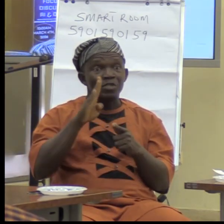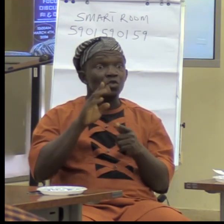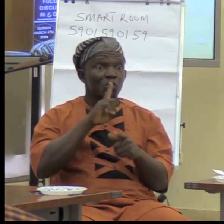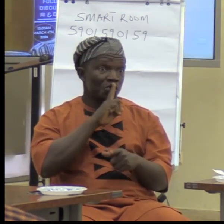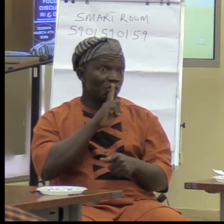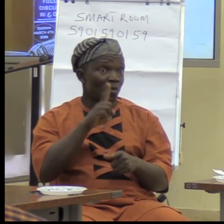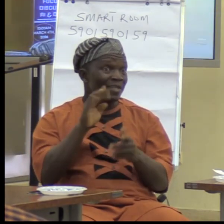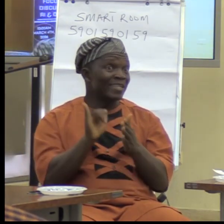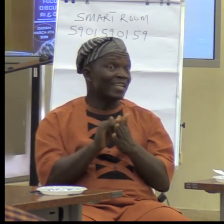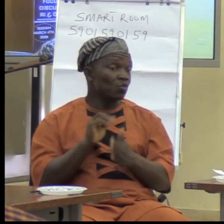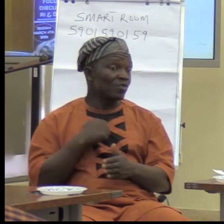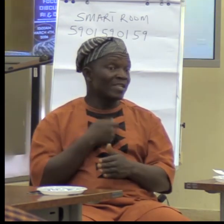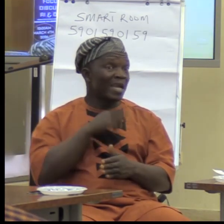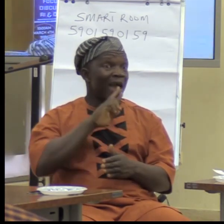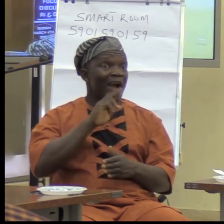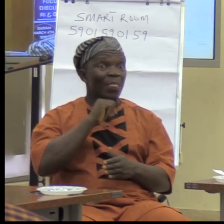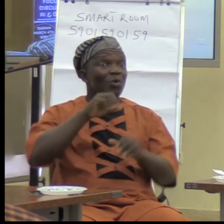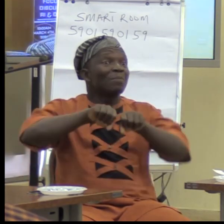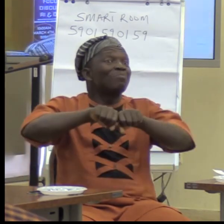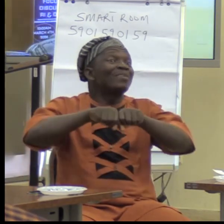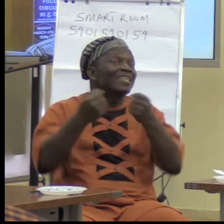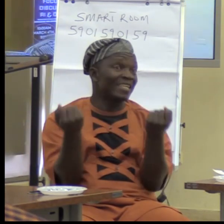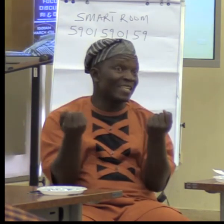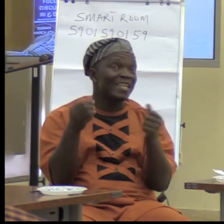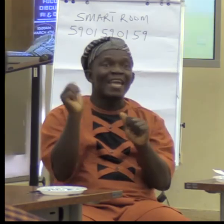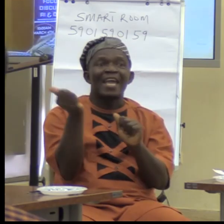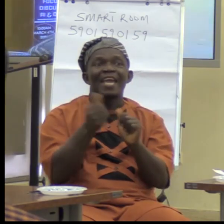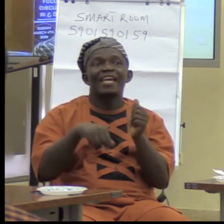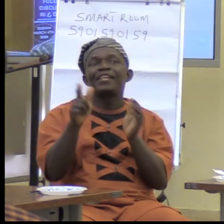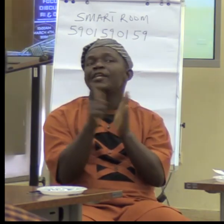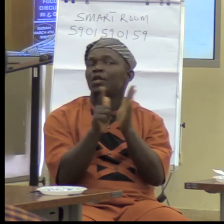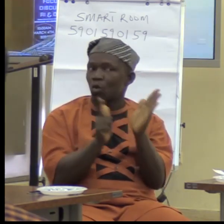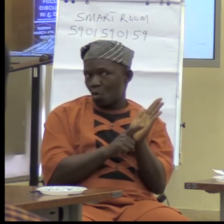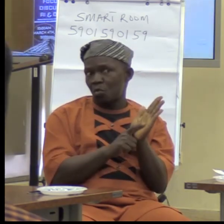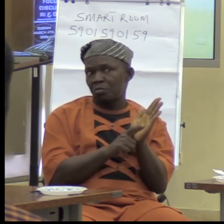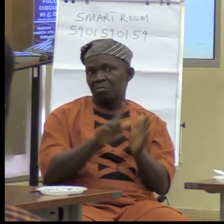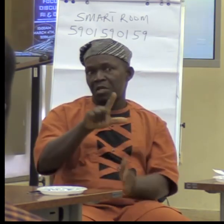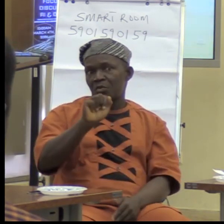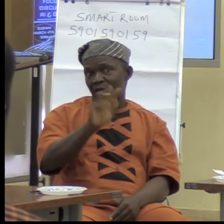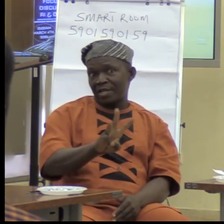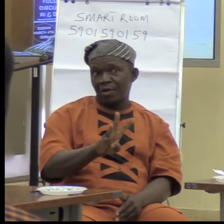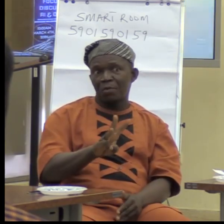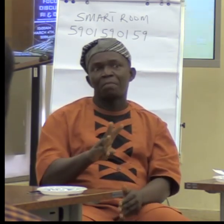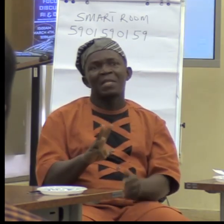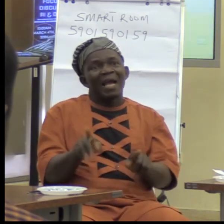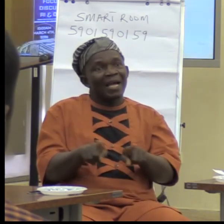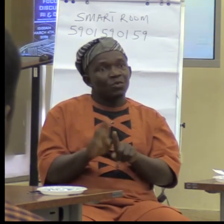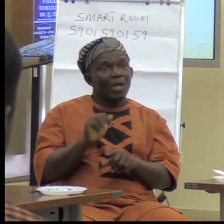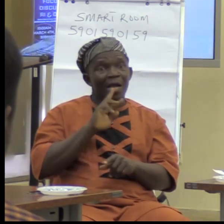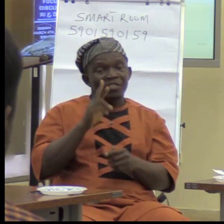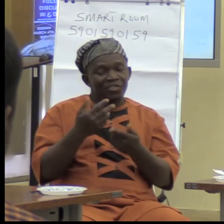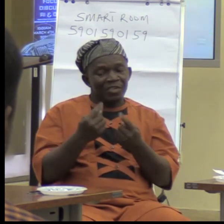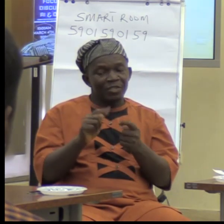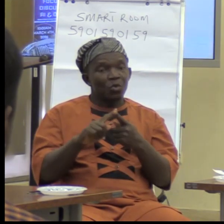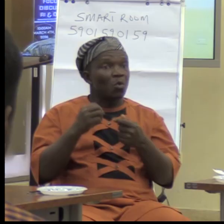any laws. We are not violating. We are doing it in an ethical way. You understand? We are not